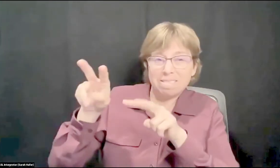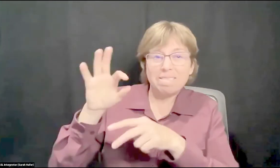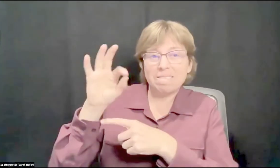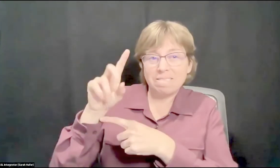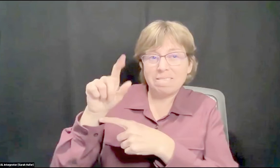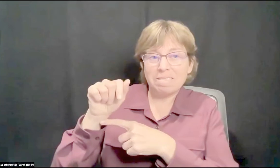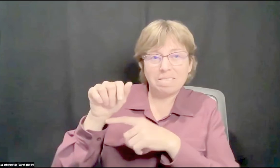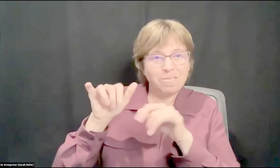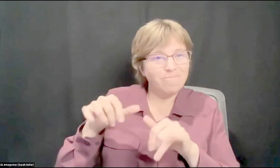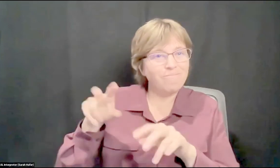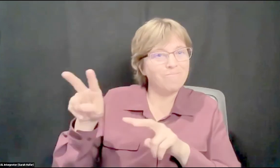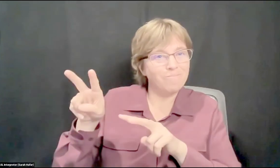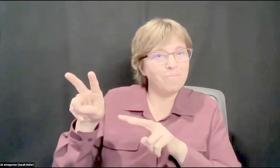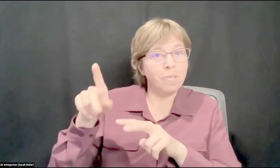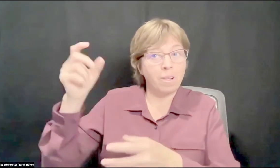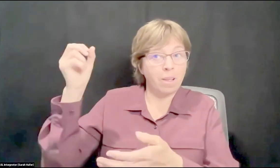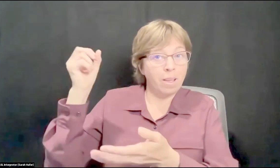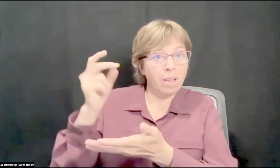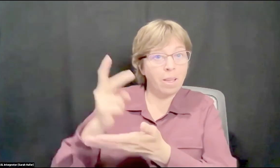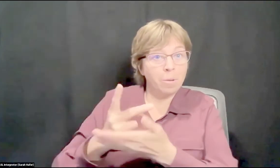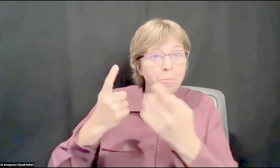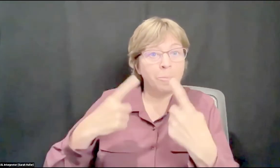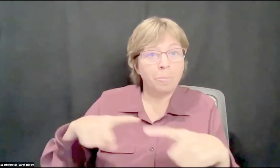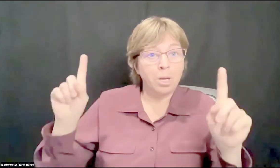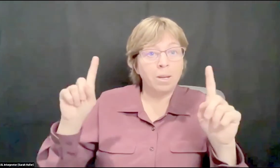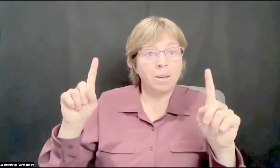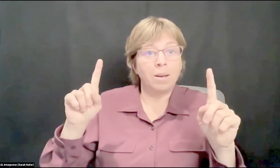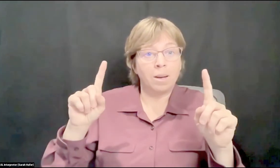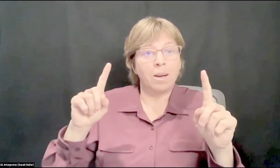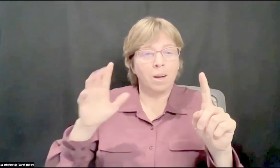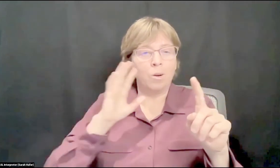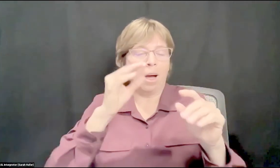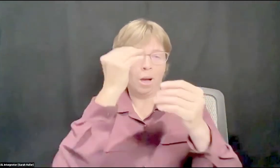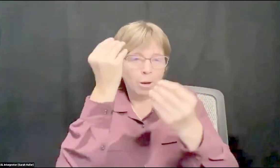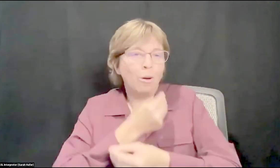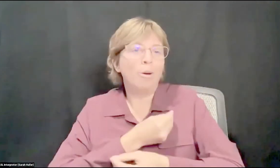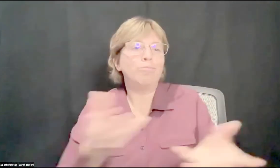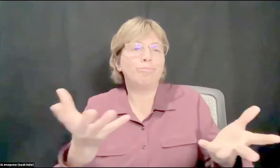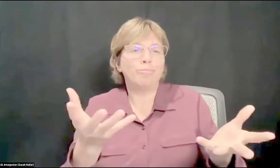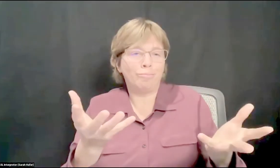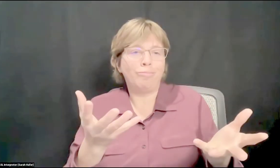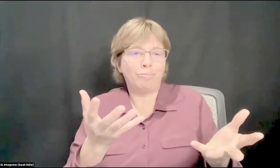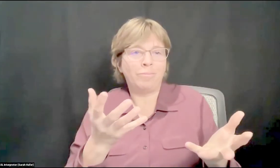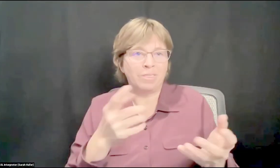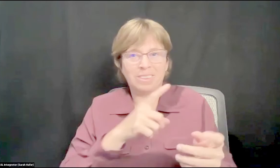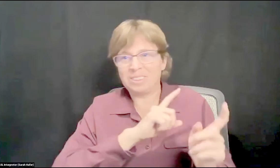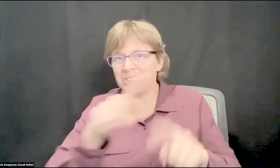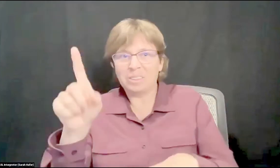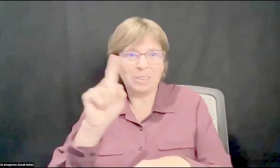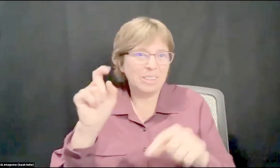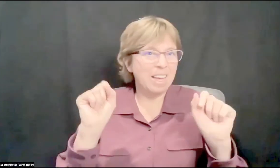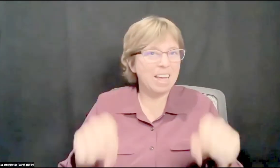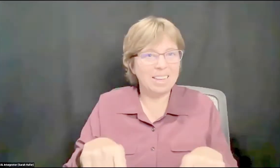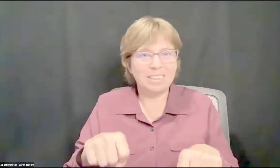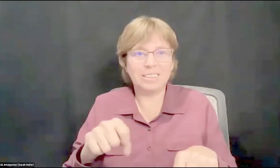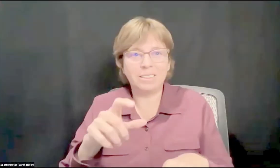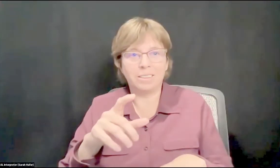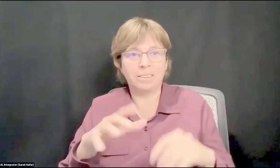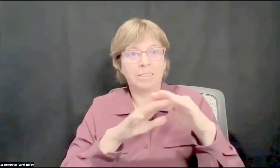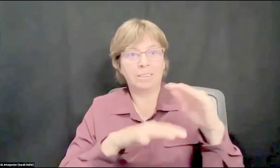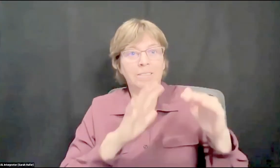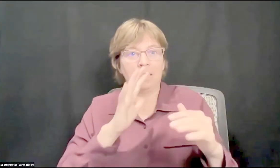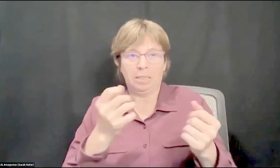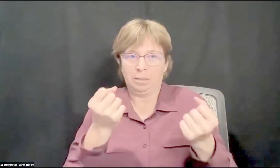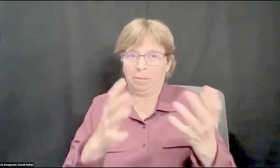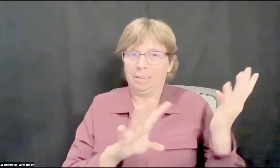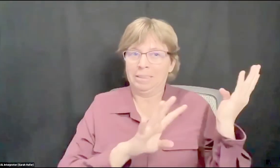have good information out there as to where to get vaccinated for that age group. And again, getvaccinated.org and .gov